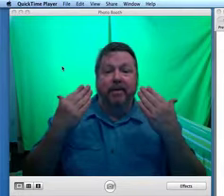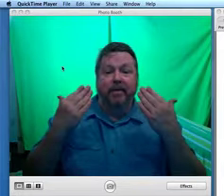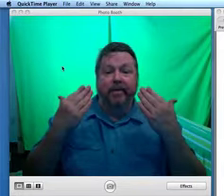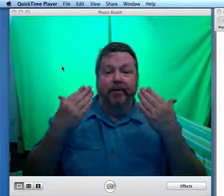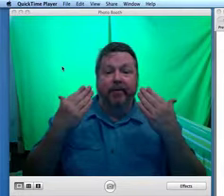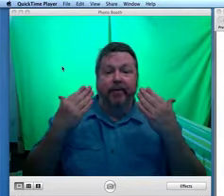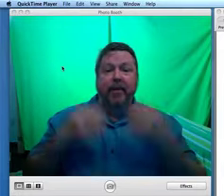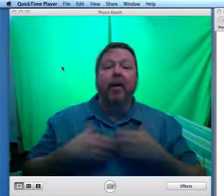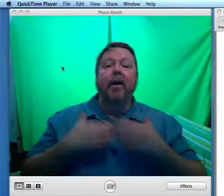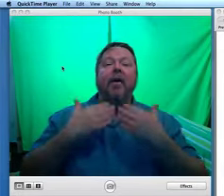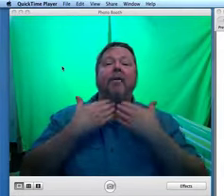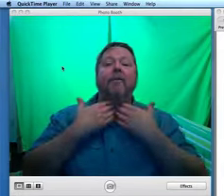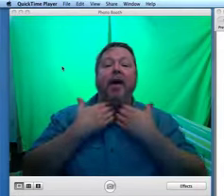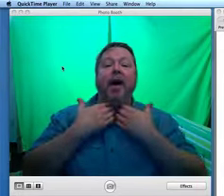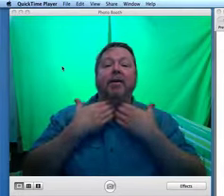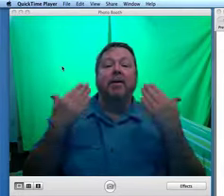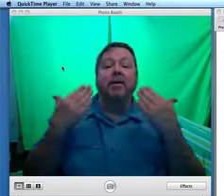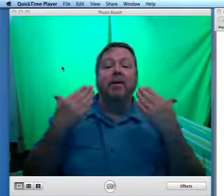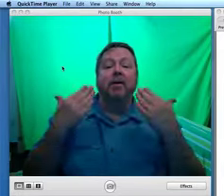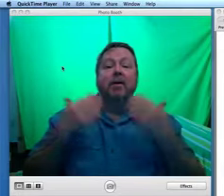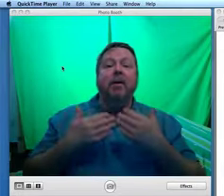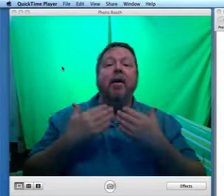Fist. Fat.